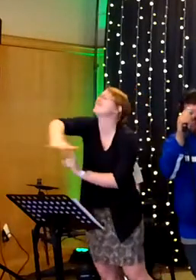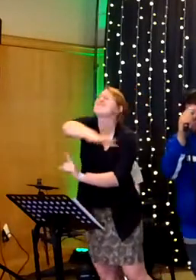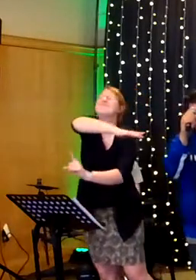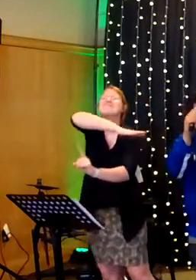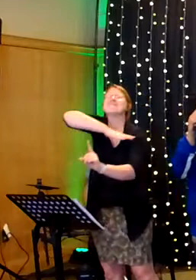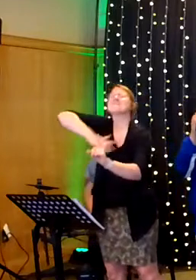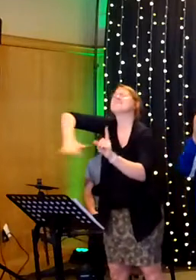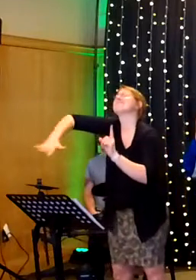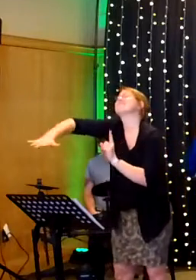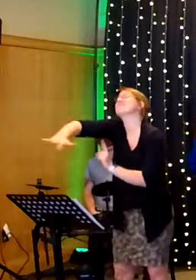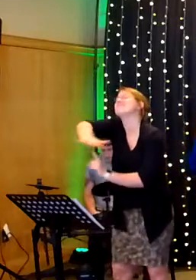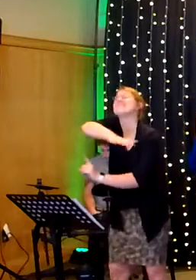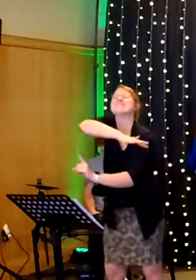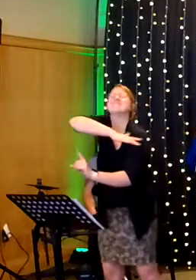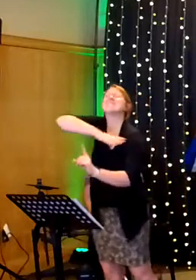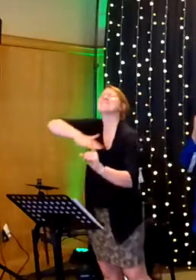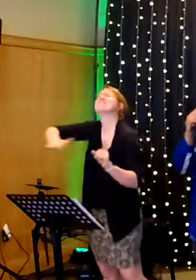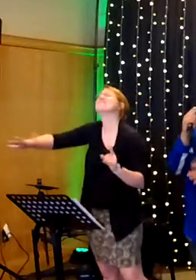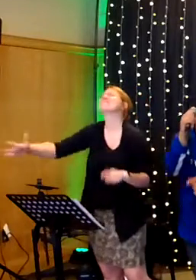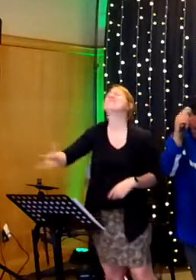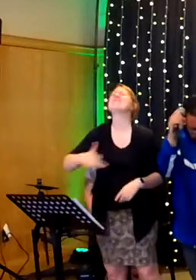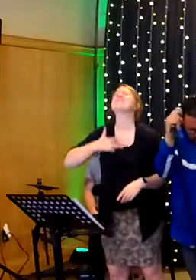by songs of